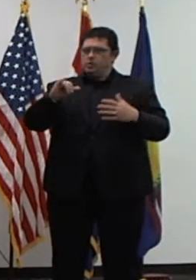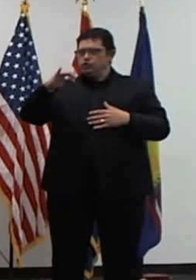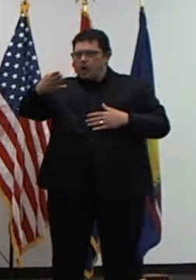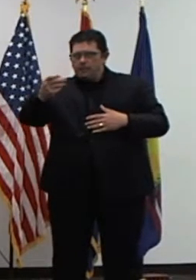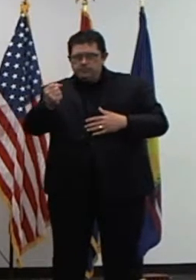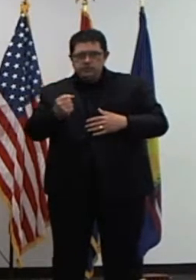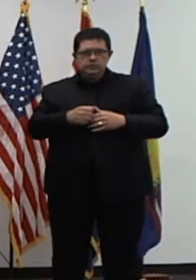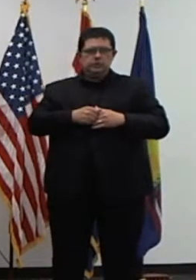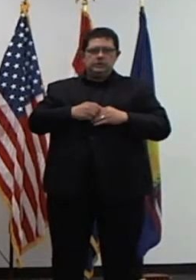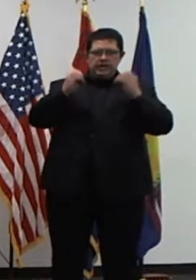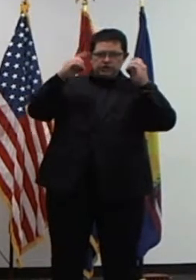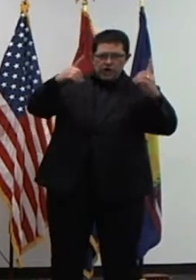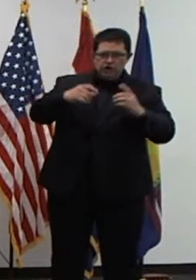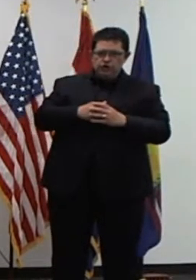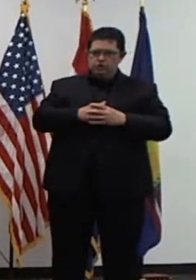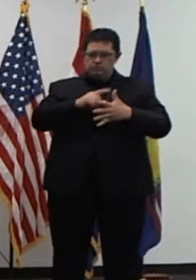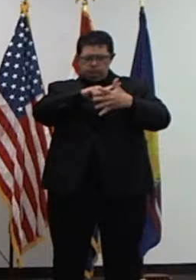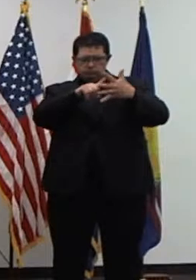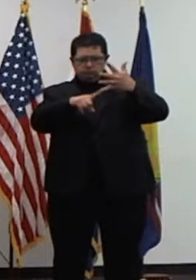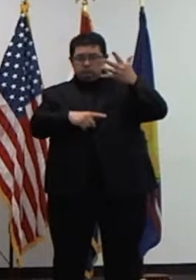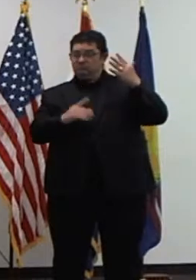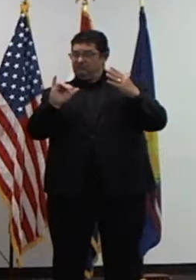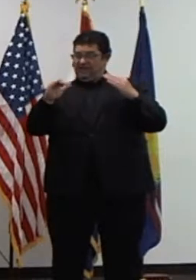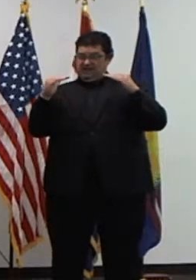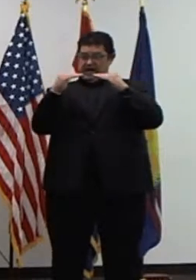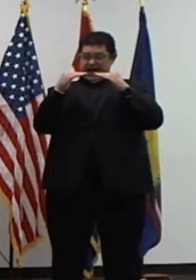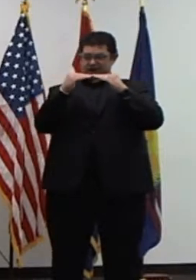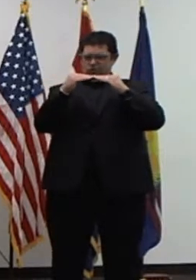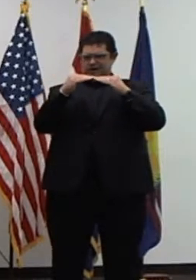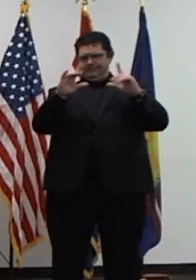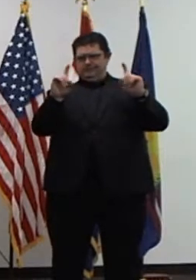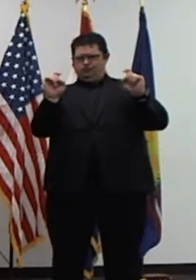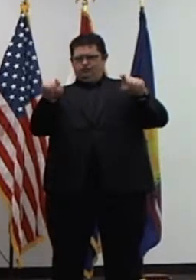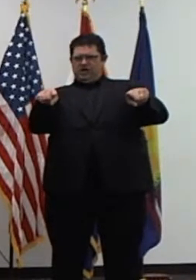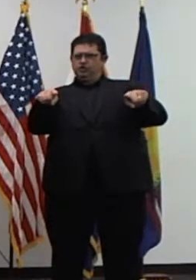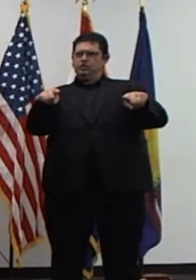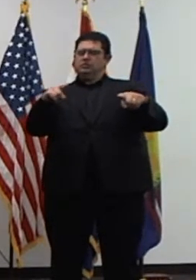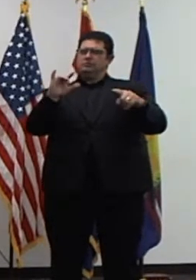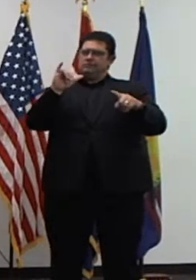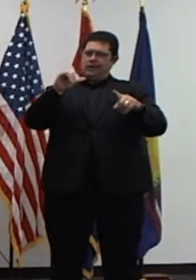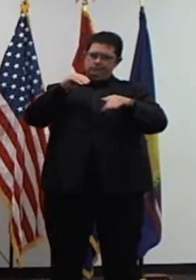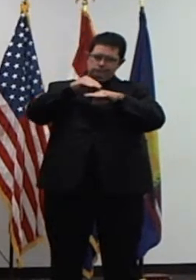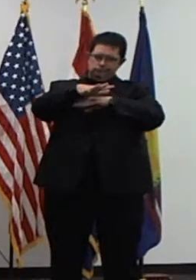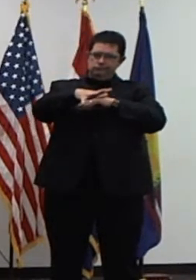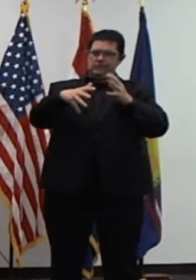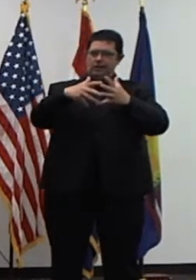jobs, education. This equity question touches a lot of things in our life. The